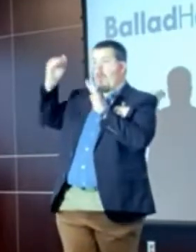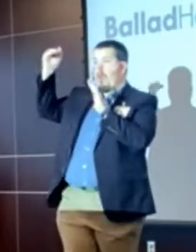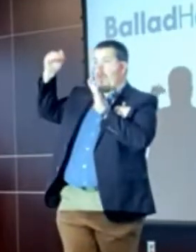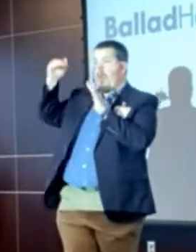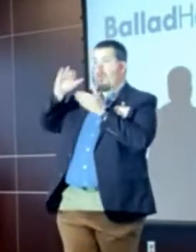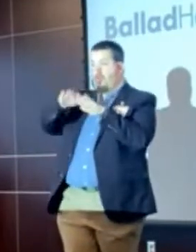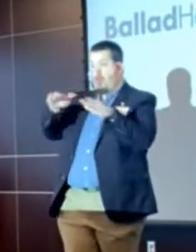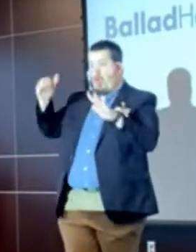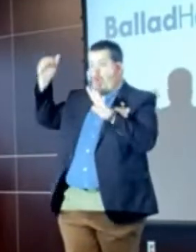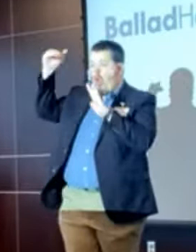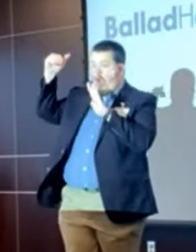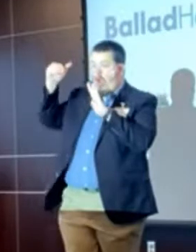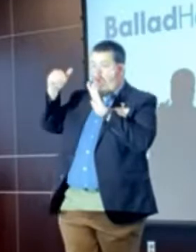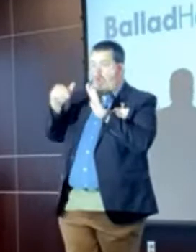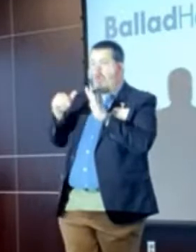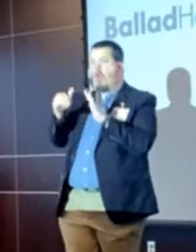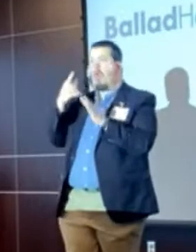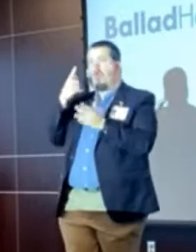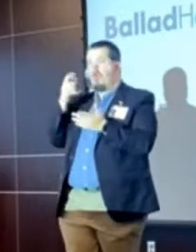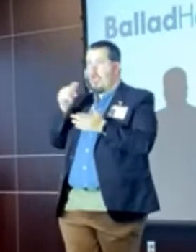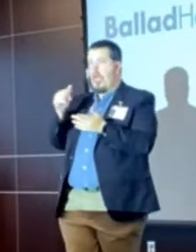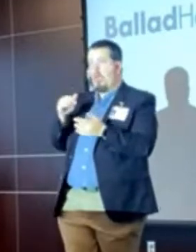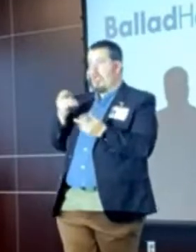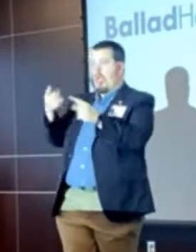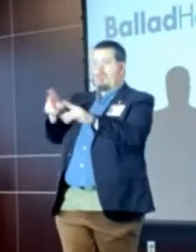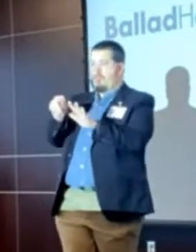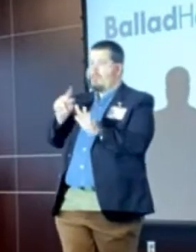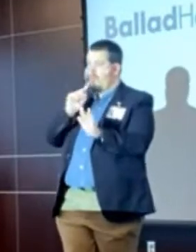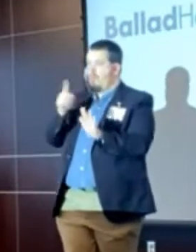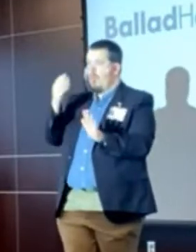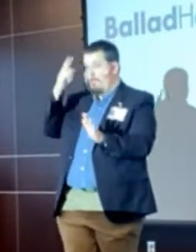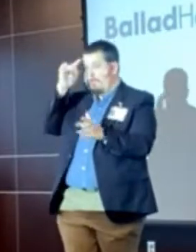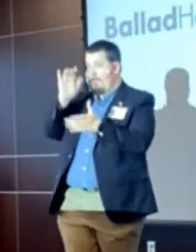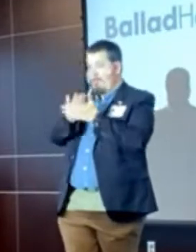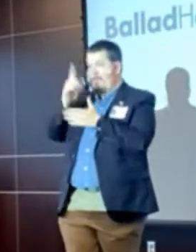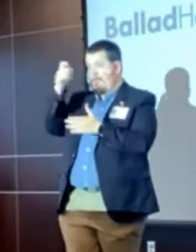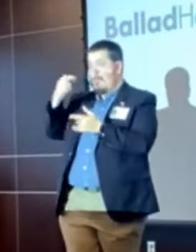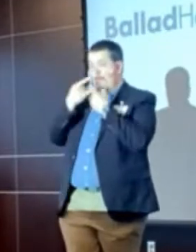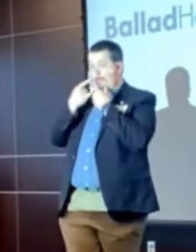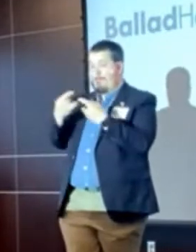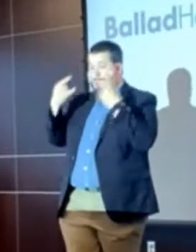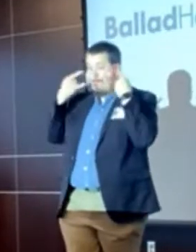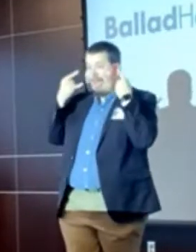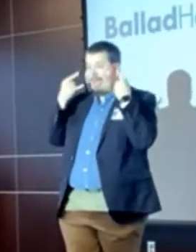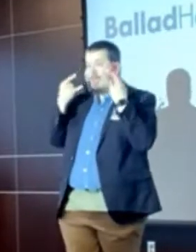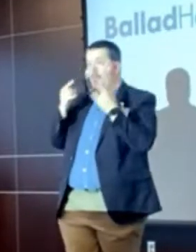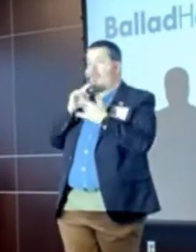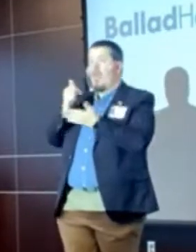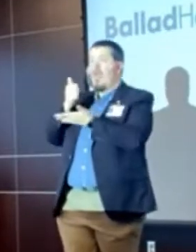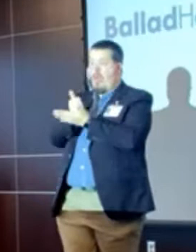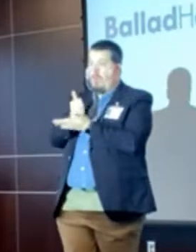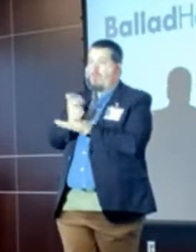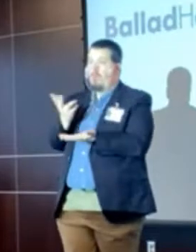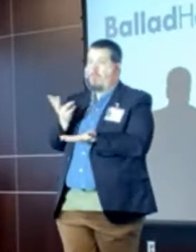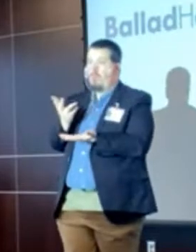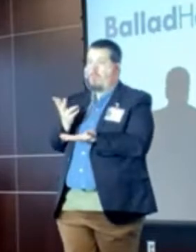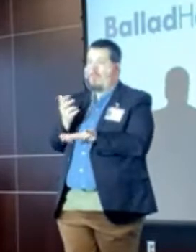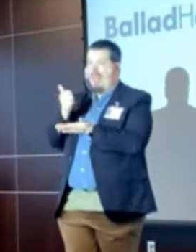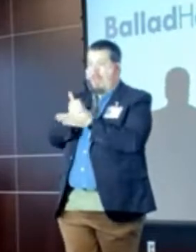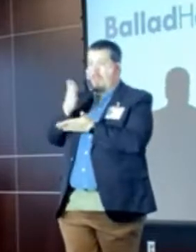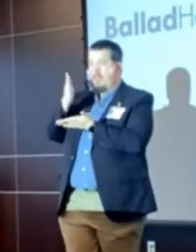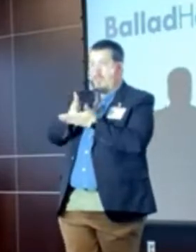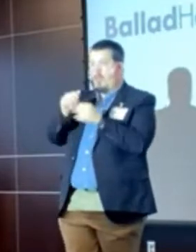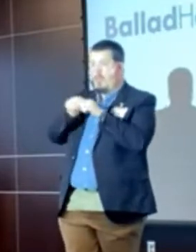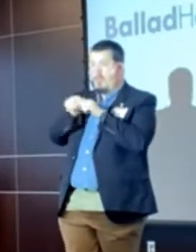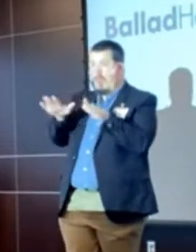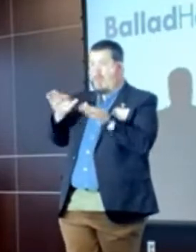pediatric patients in our hospital or pediatric cases. We believe that the masking has worked. It has helped stop the